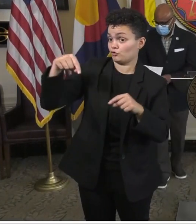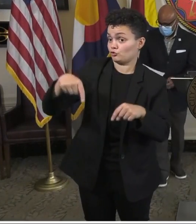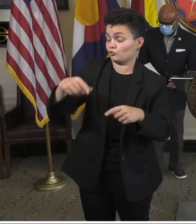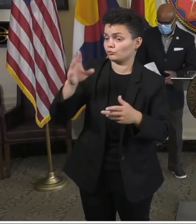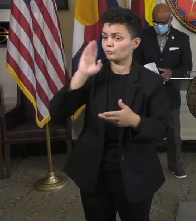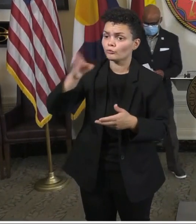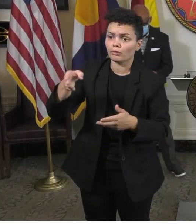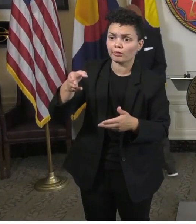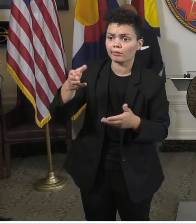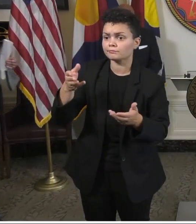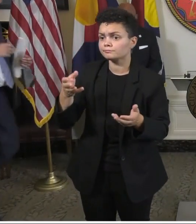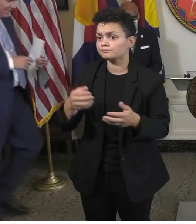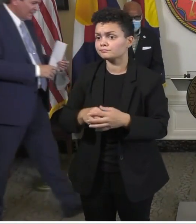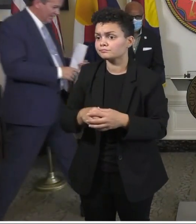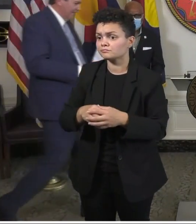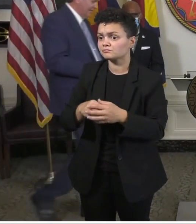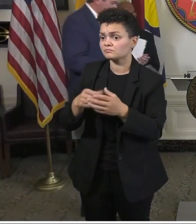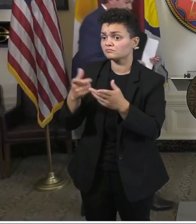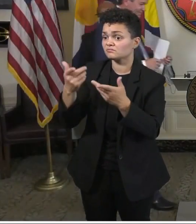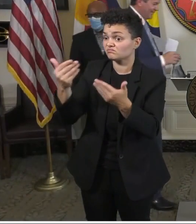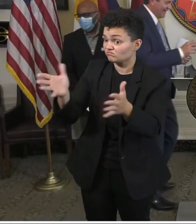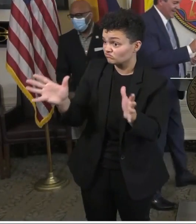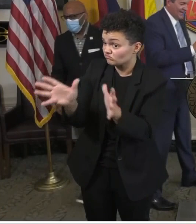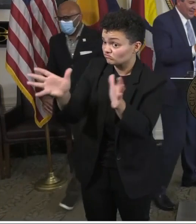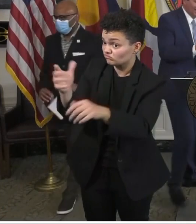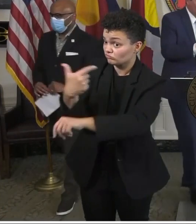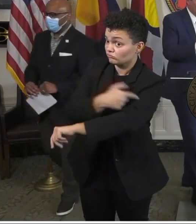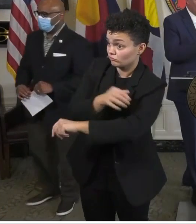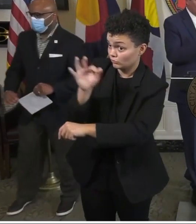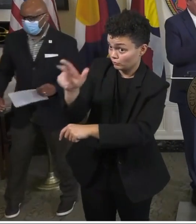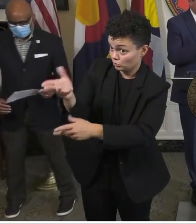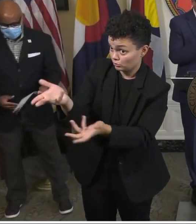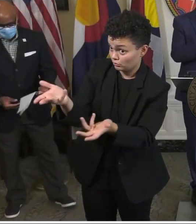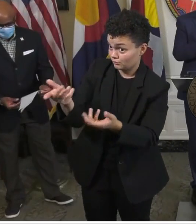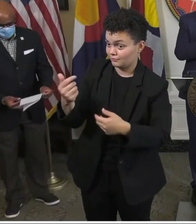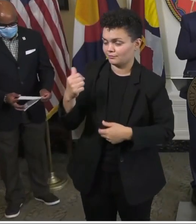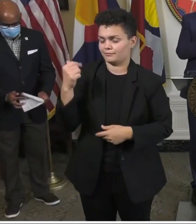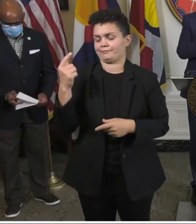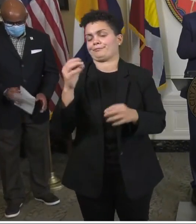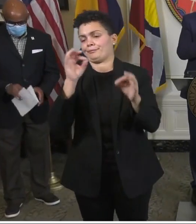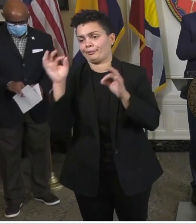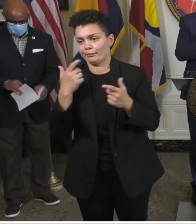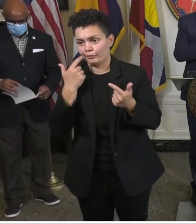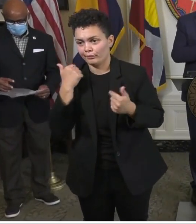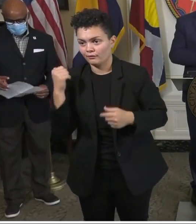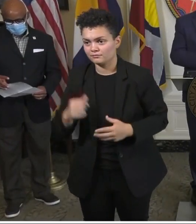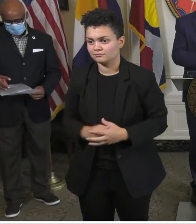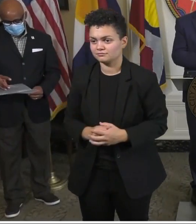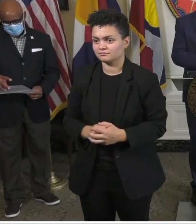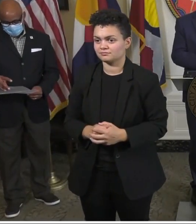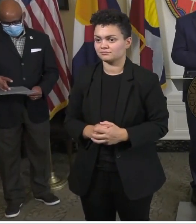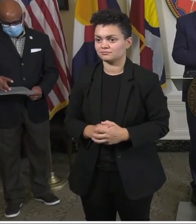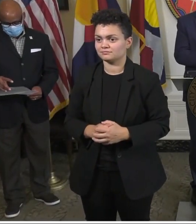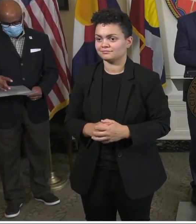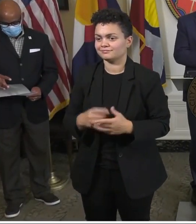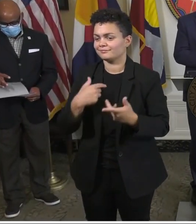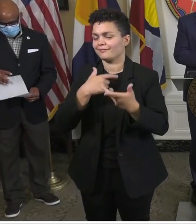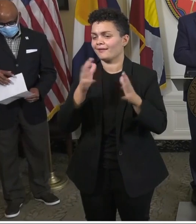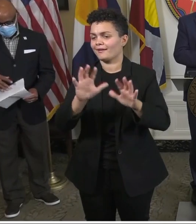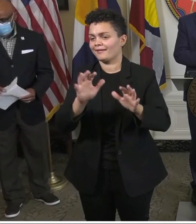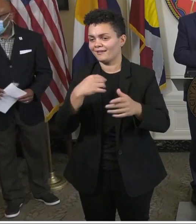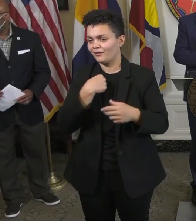encourage people to get vaccinated or something like that? Is that something we can expect from the city's public health department? Absolutely. We're partnering very closely again